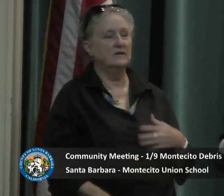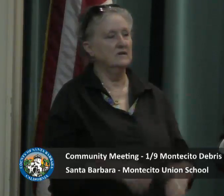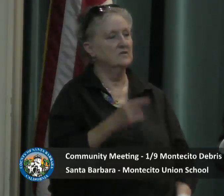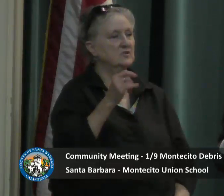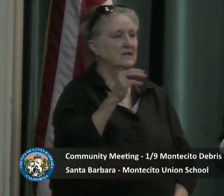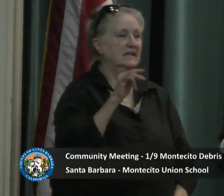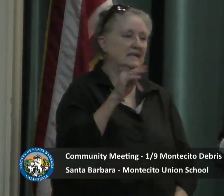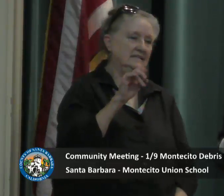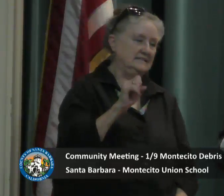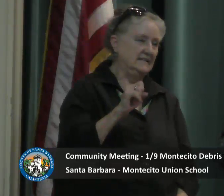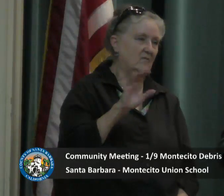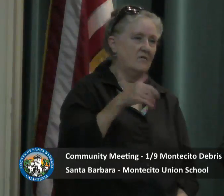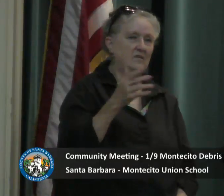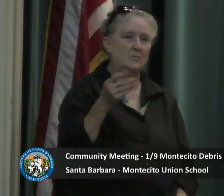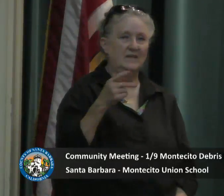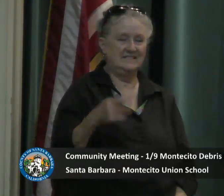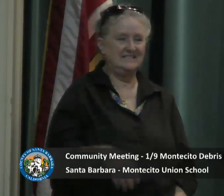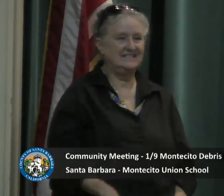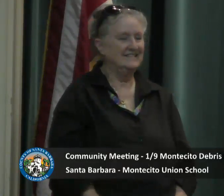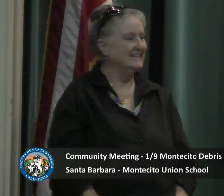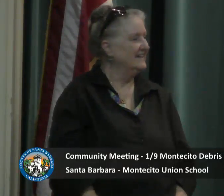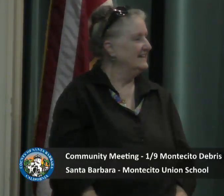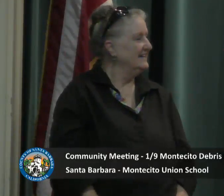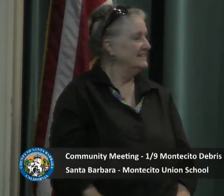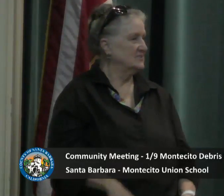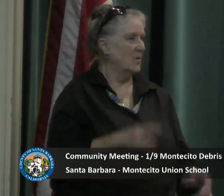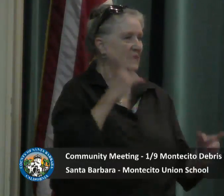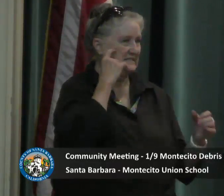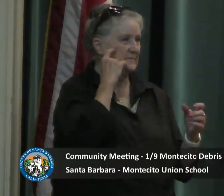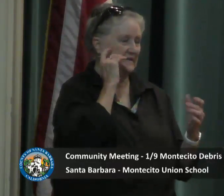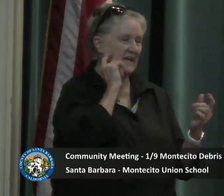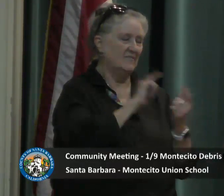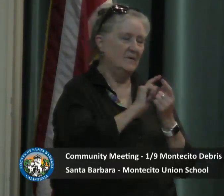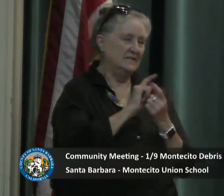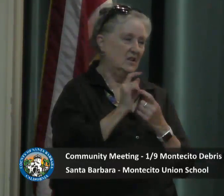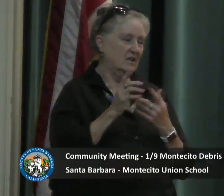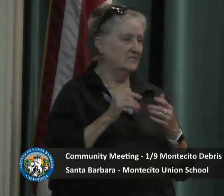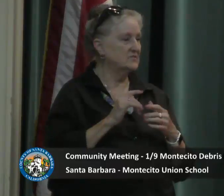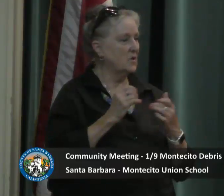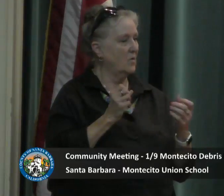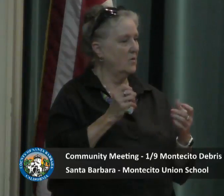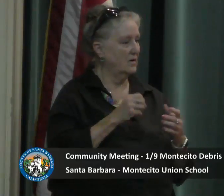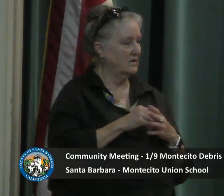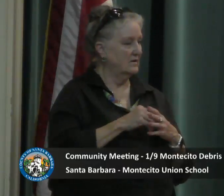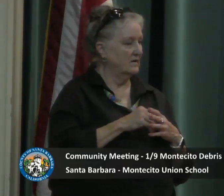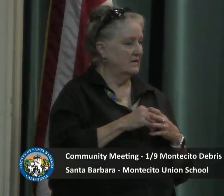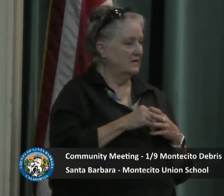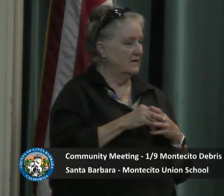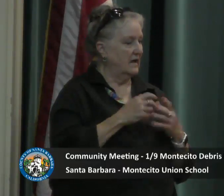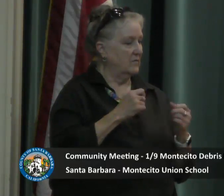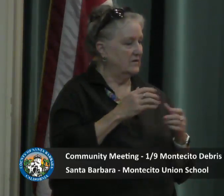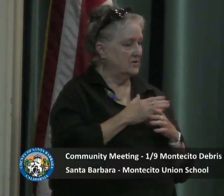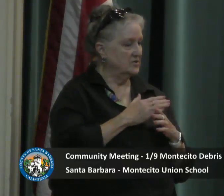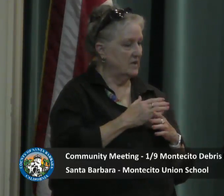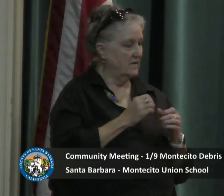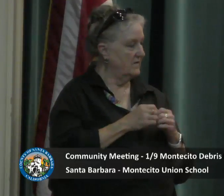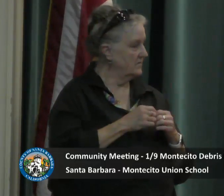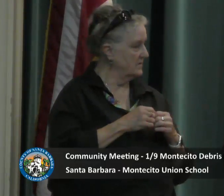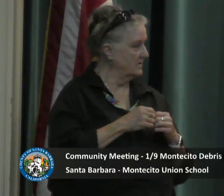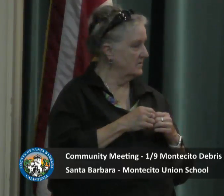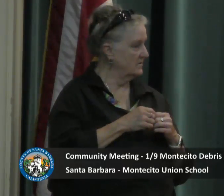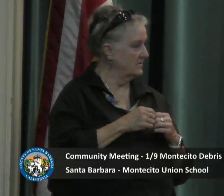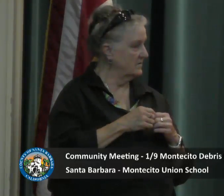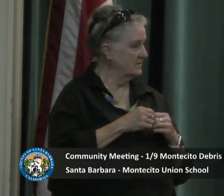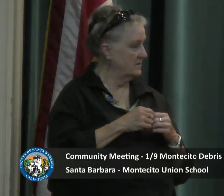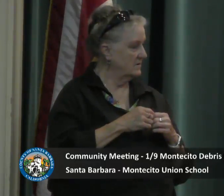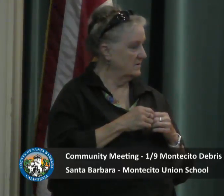Janine's and all the other spots where I suspect I bumped into some of you as well. So I just want to share with you